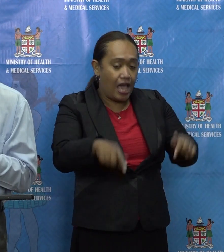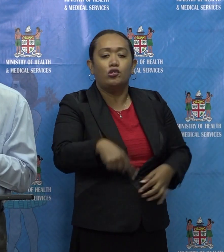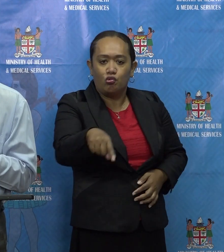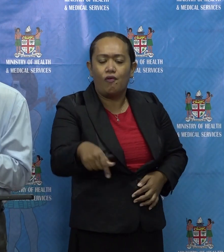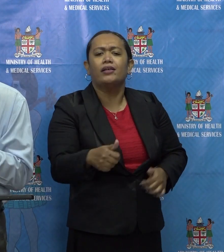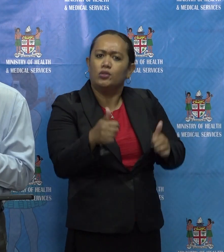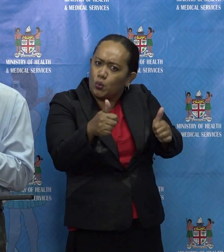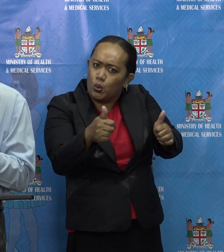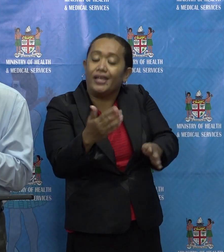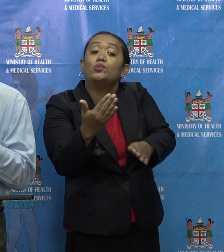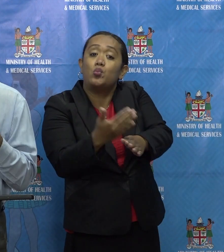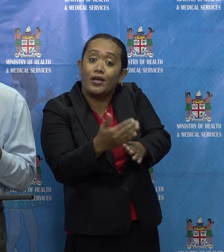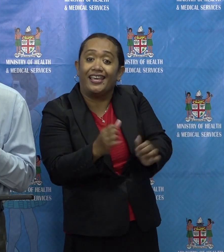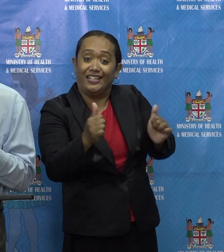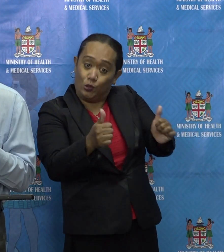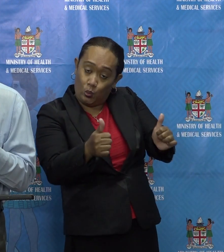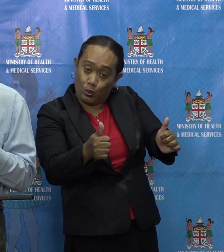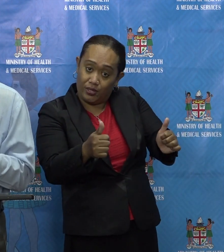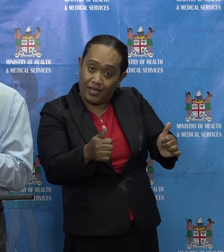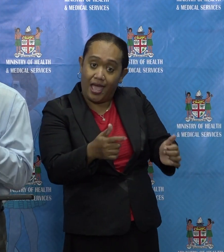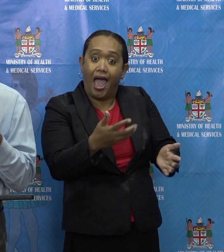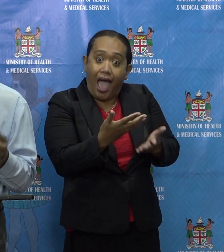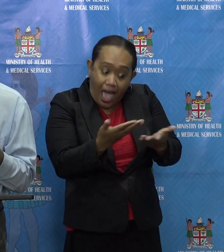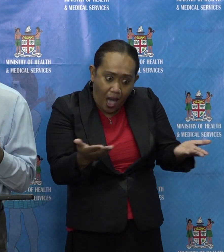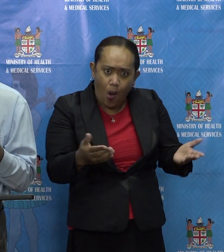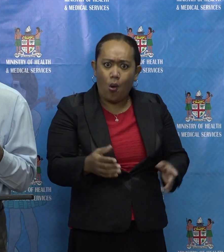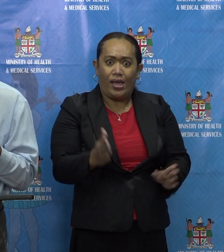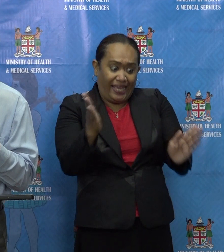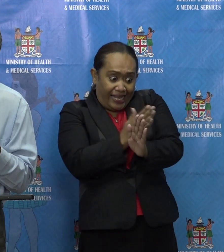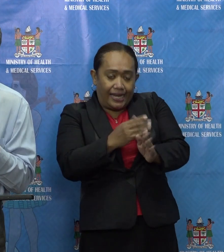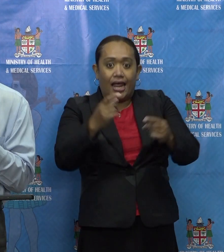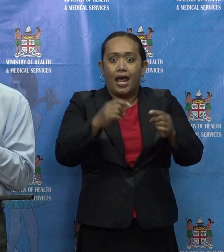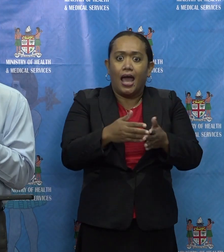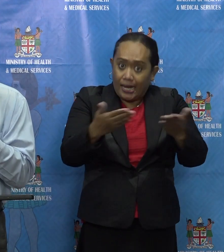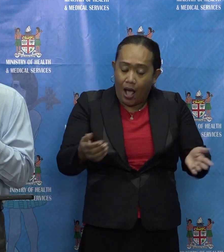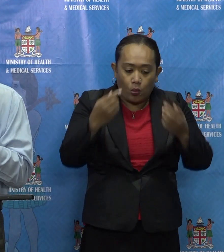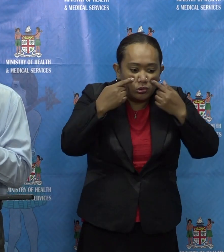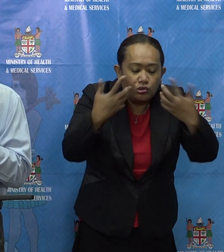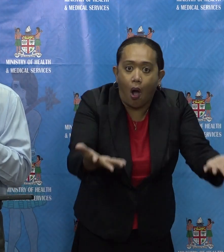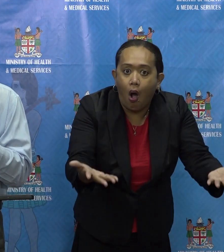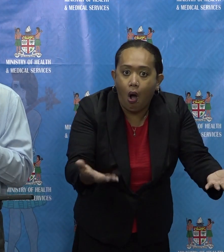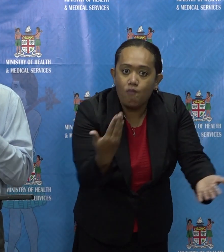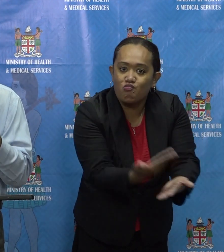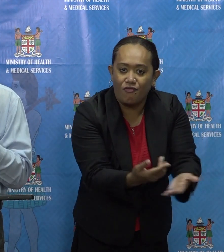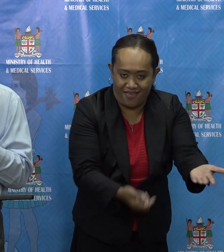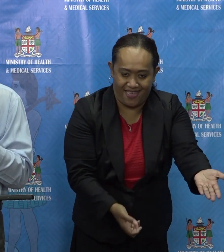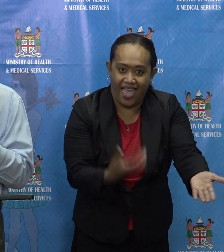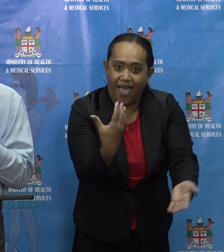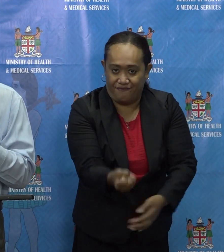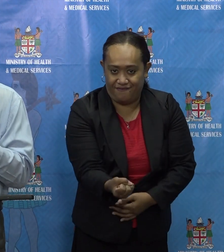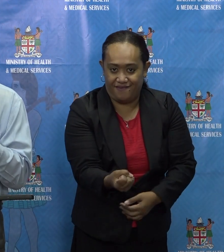what kind of load that we had. There were cases that were hidden. Now we're beginning to see that those transmission